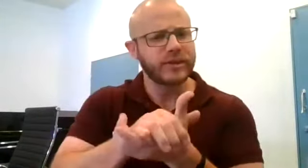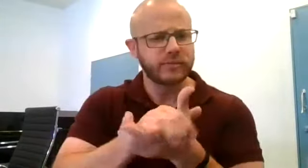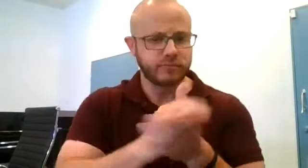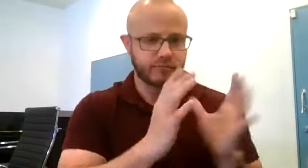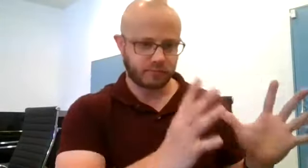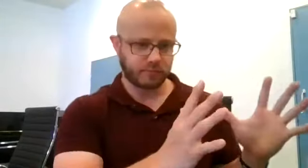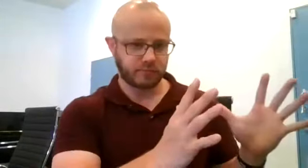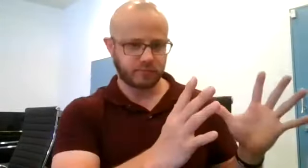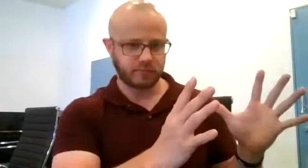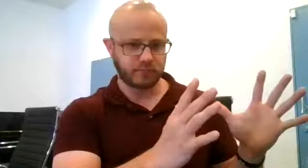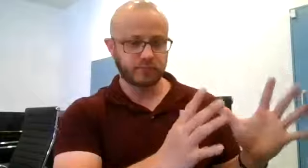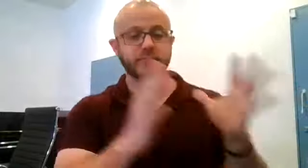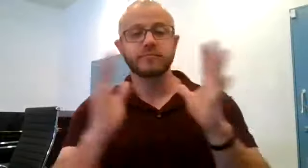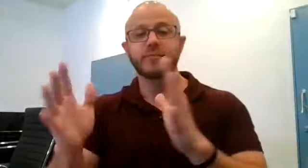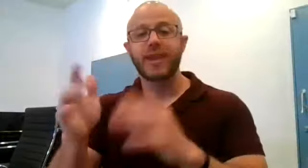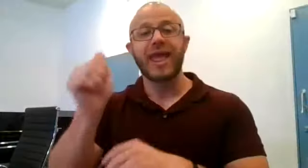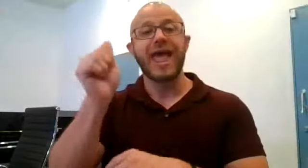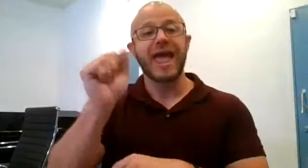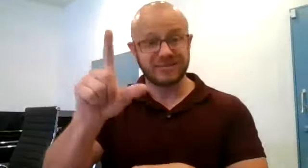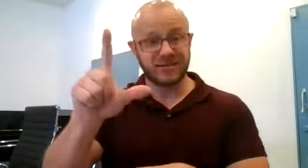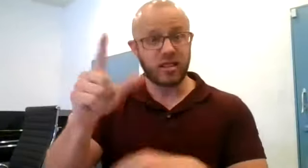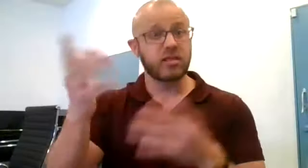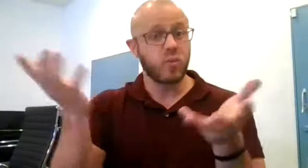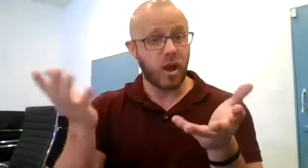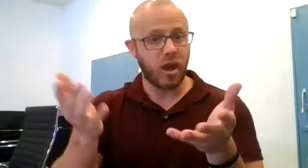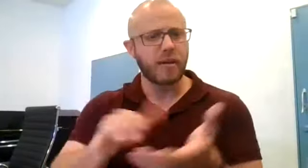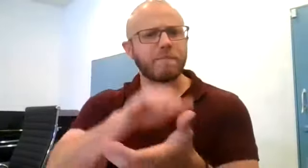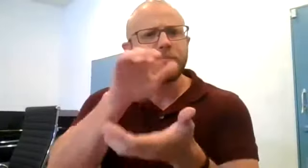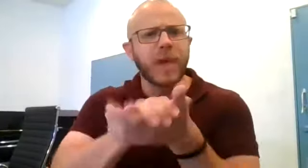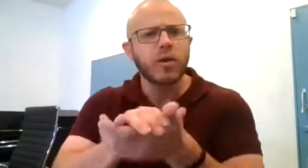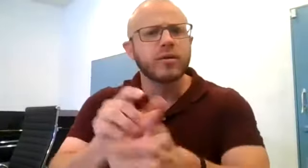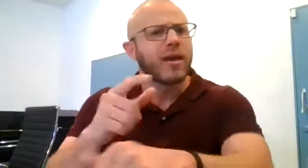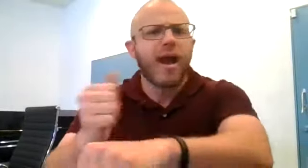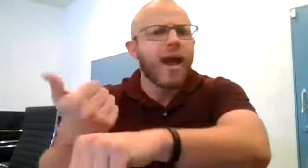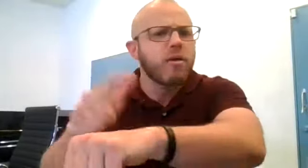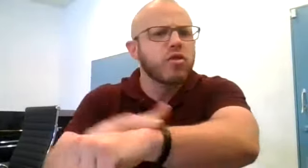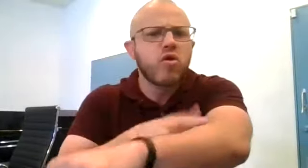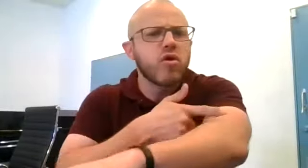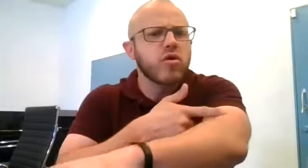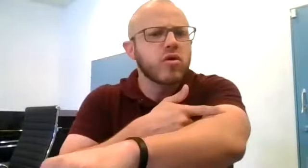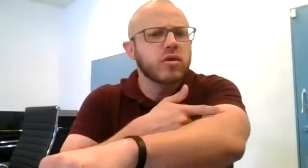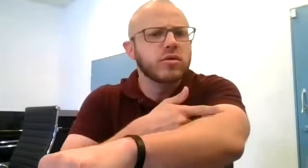How long have you been married? That's in English. So in ASL, married, long.